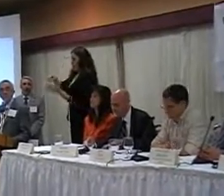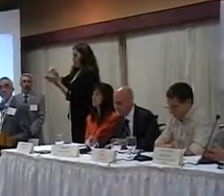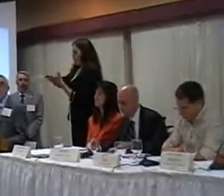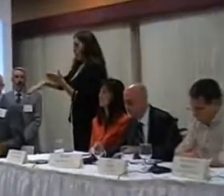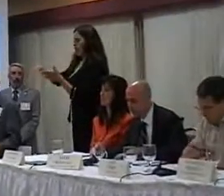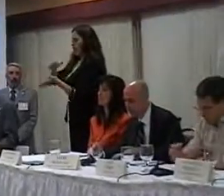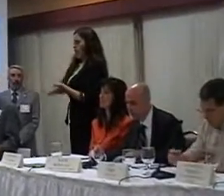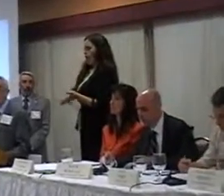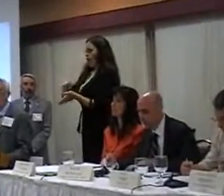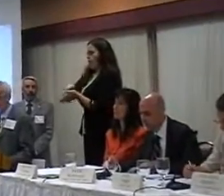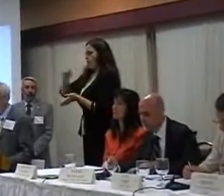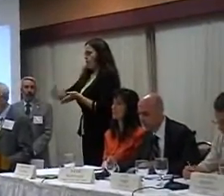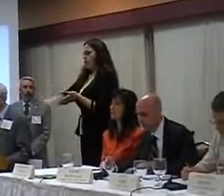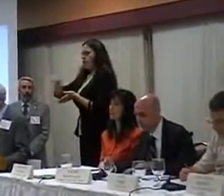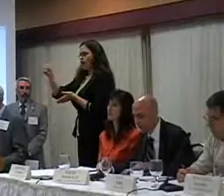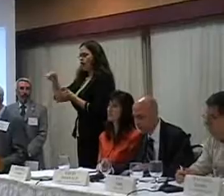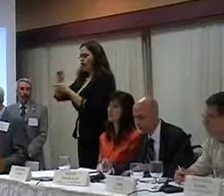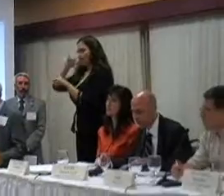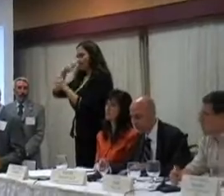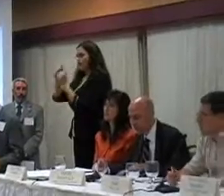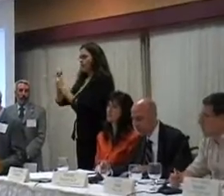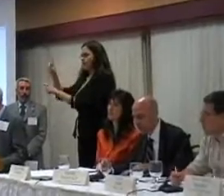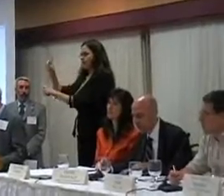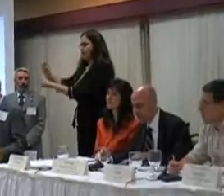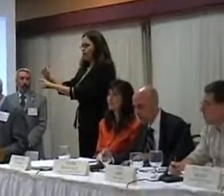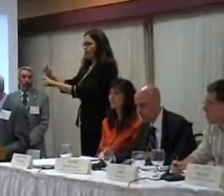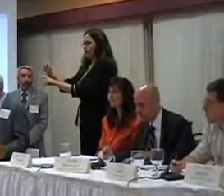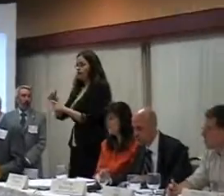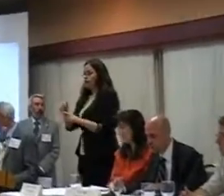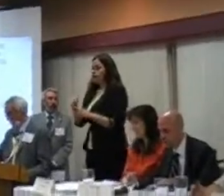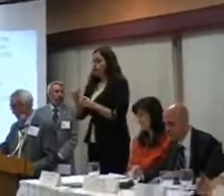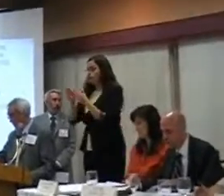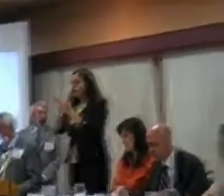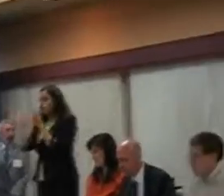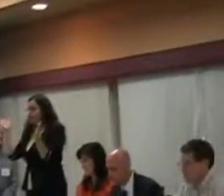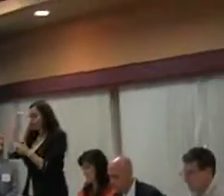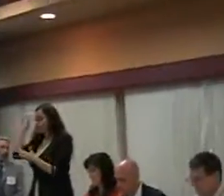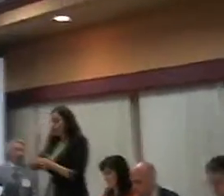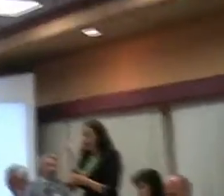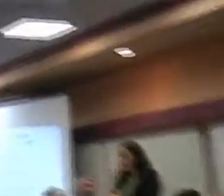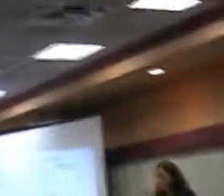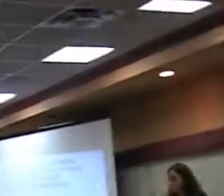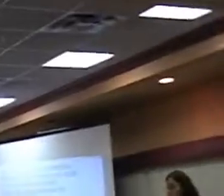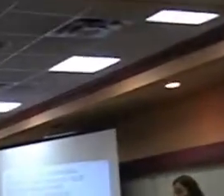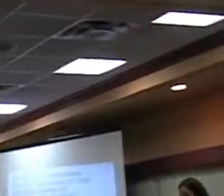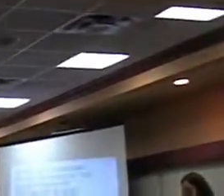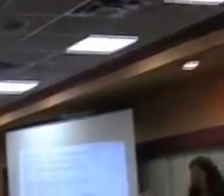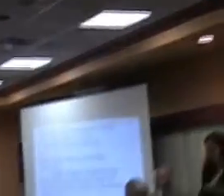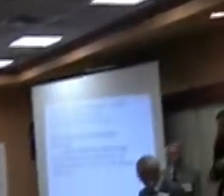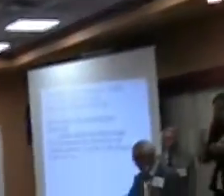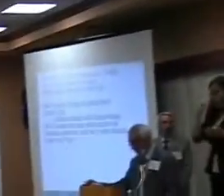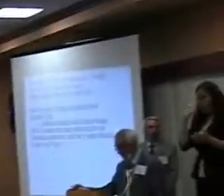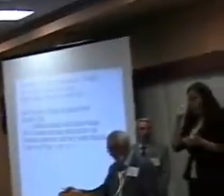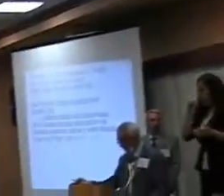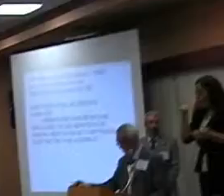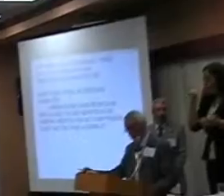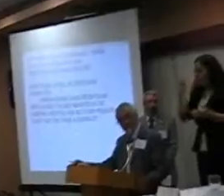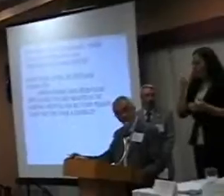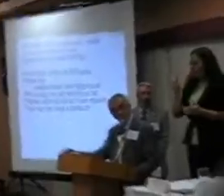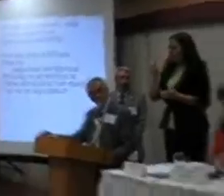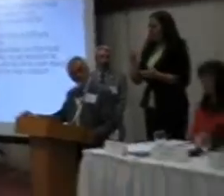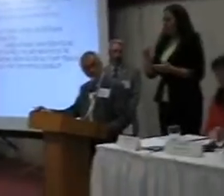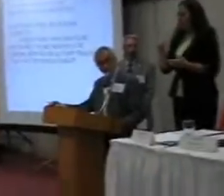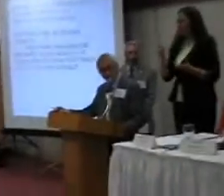disabilities. Unborn babies have been found with disabilities are aborted for no other reason than that they have a disability. This